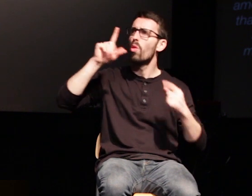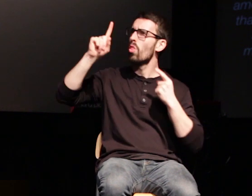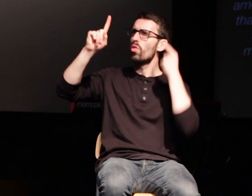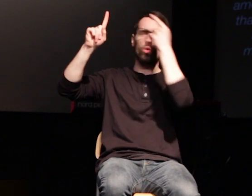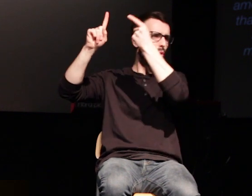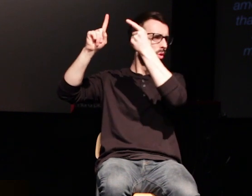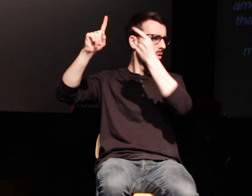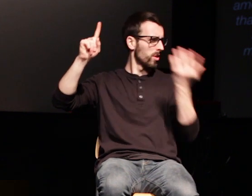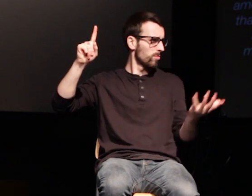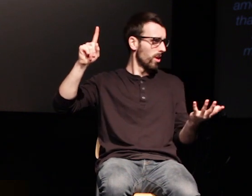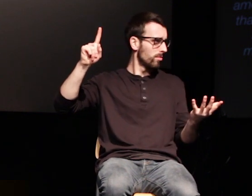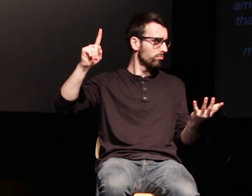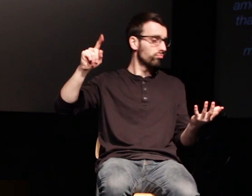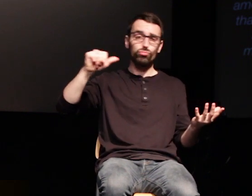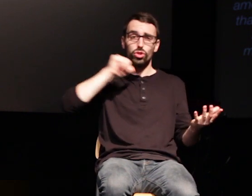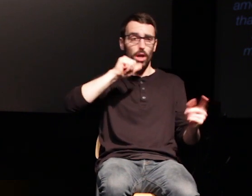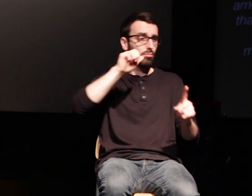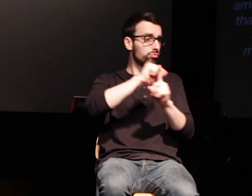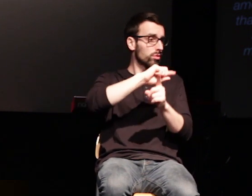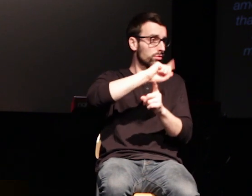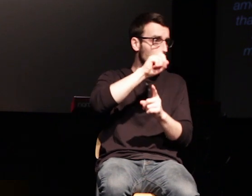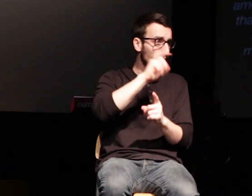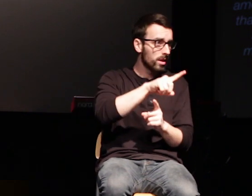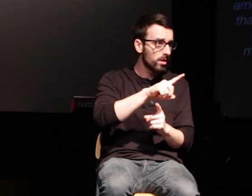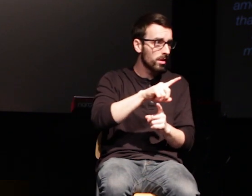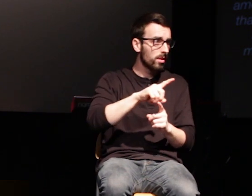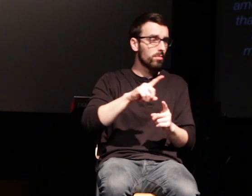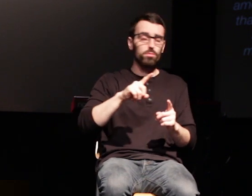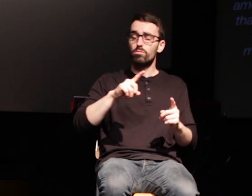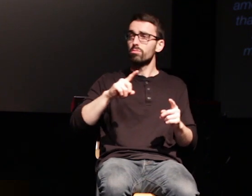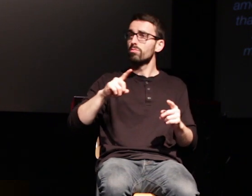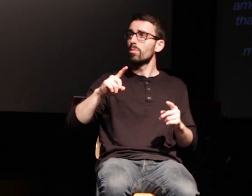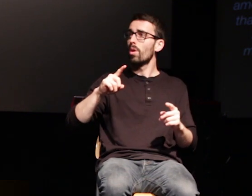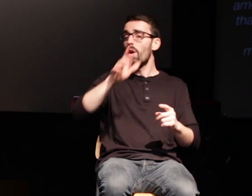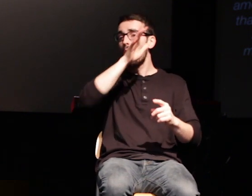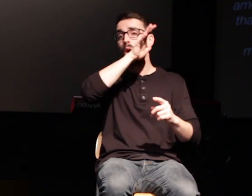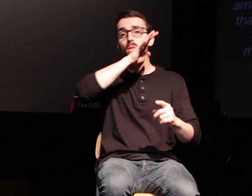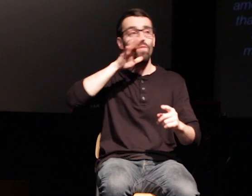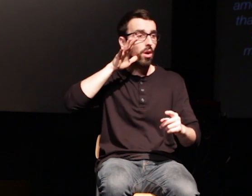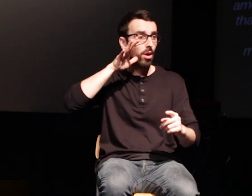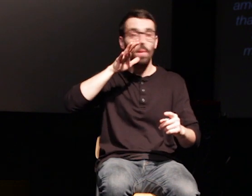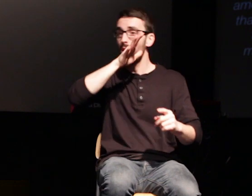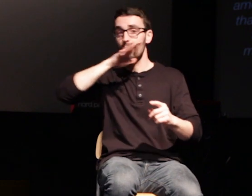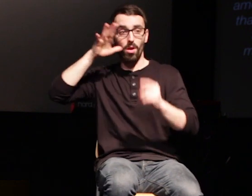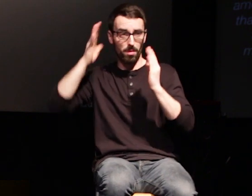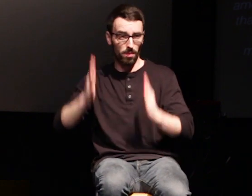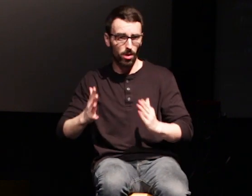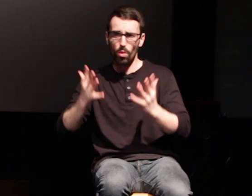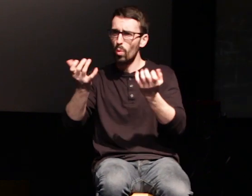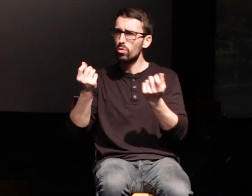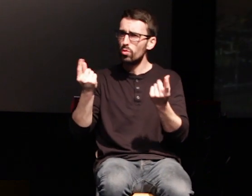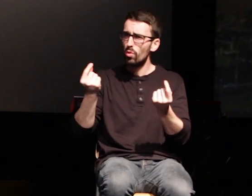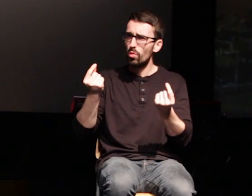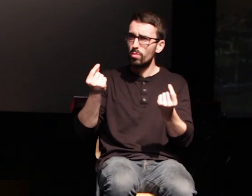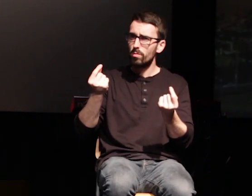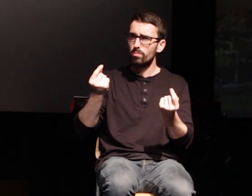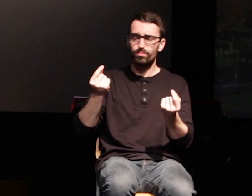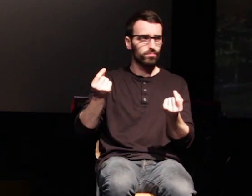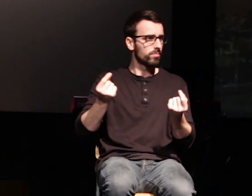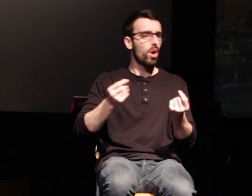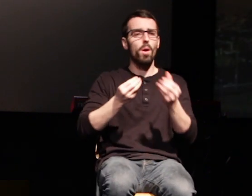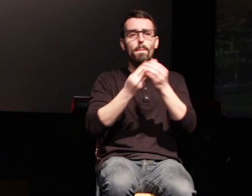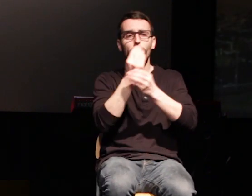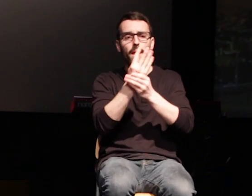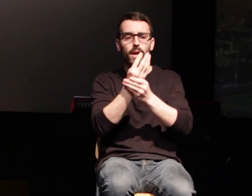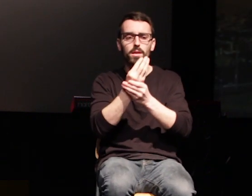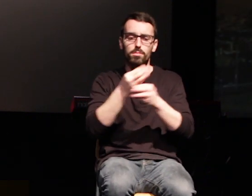Right, not a trick question. What's the goal of a farmer? He wants to yield a crop. You don't go out and sow seed because